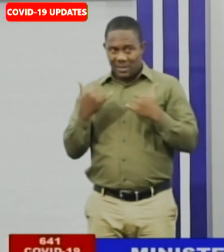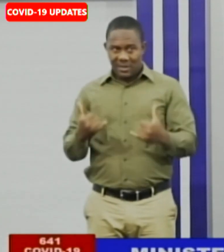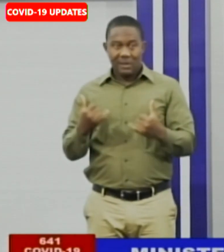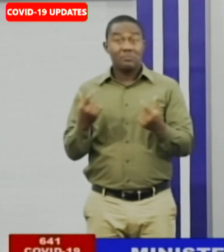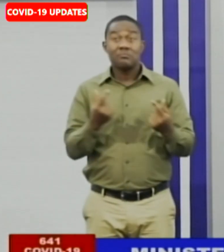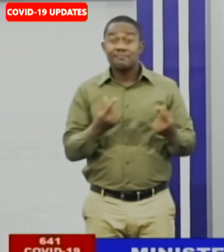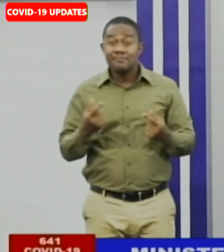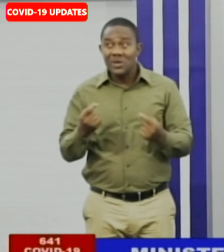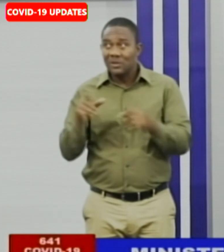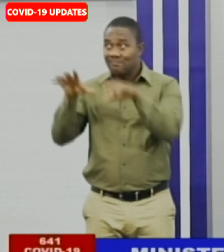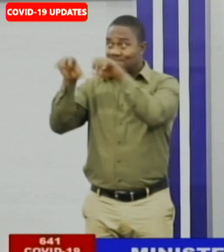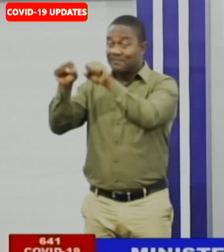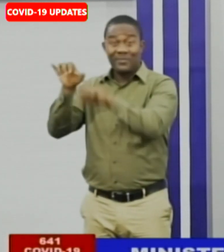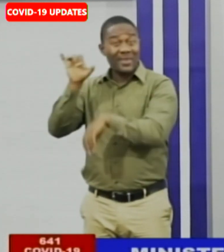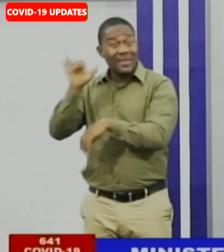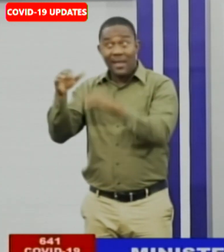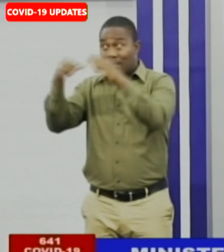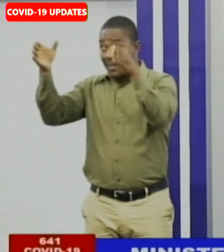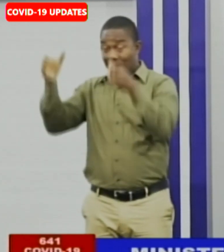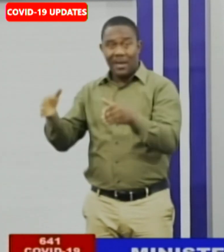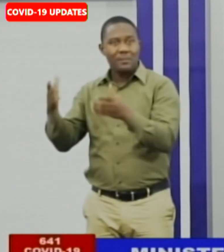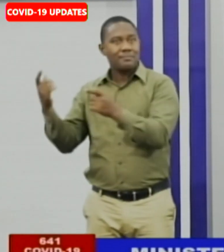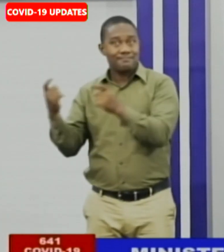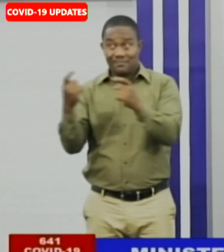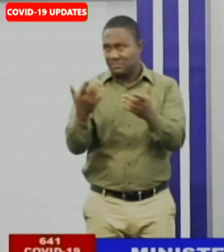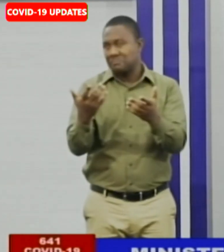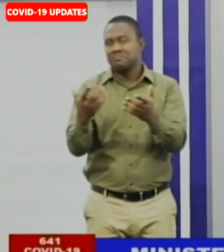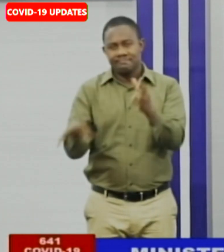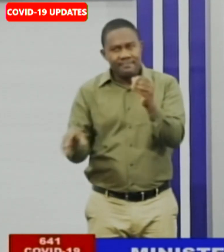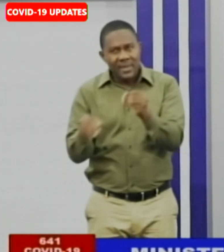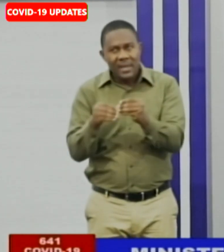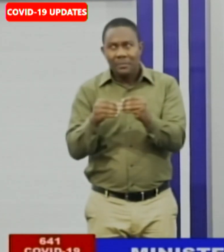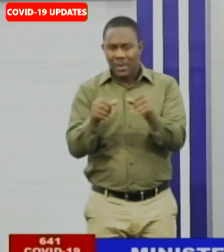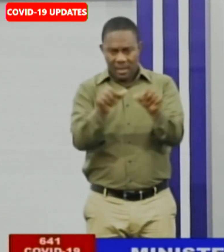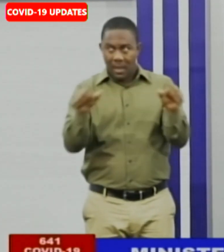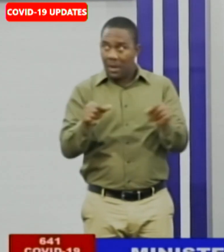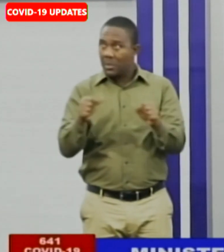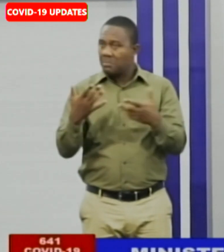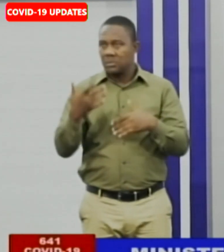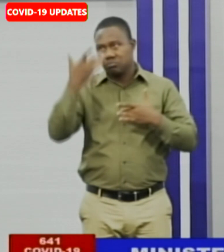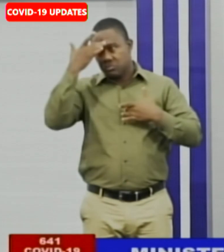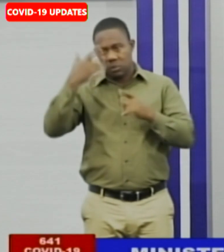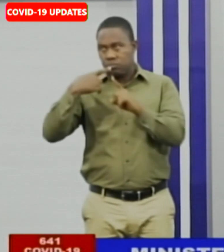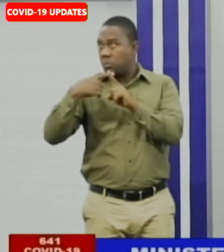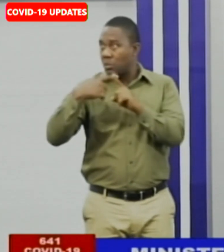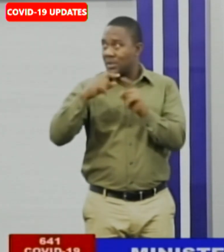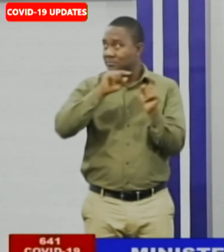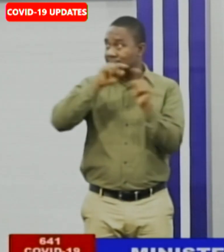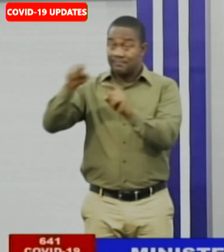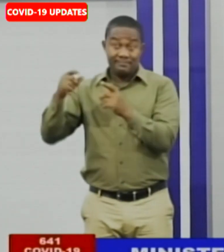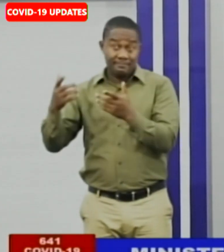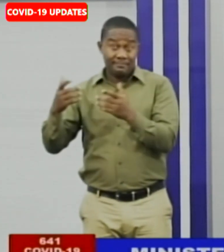this facility so that in the shortest possible time it can be added to the list of facilities that are being used. Also after engagement